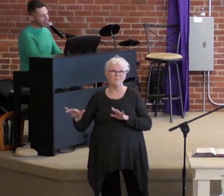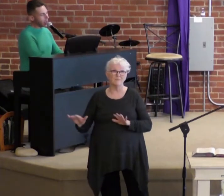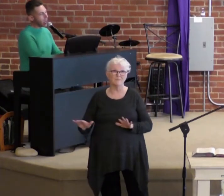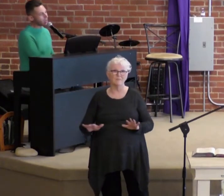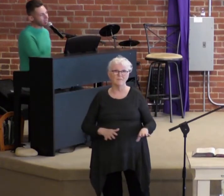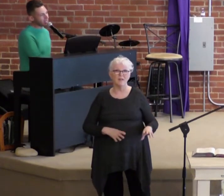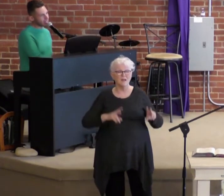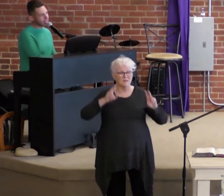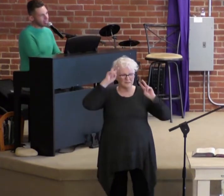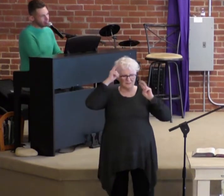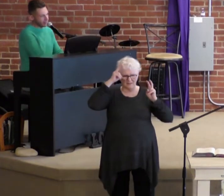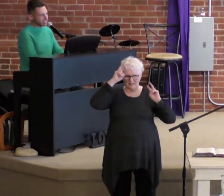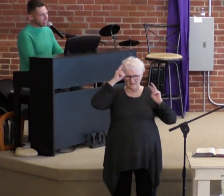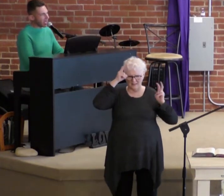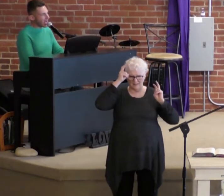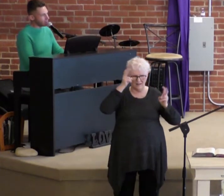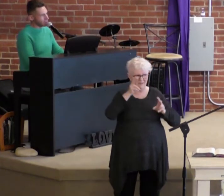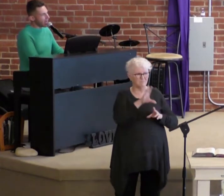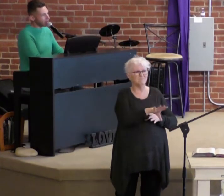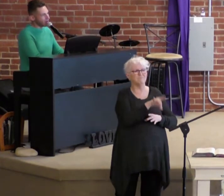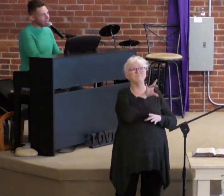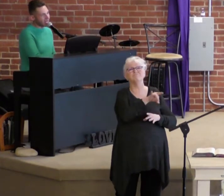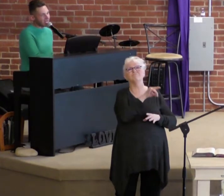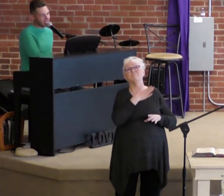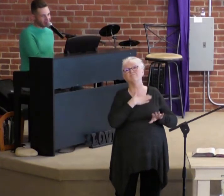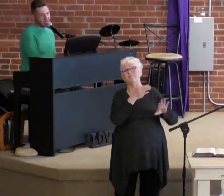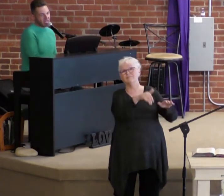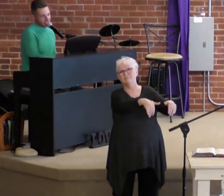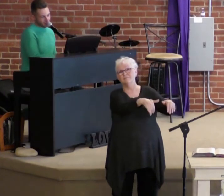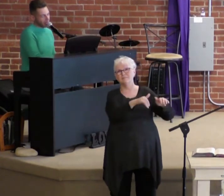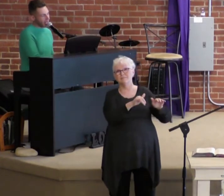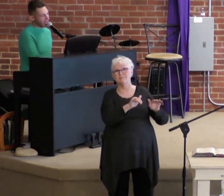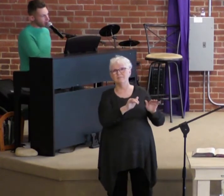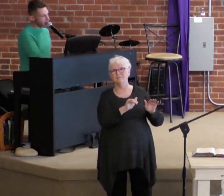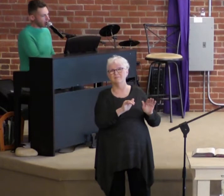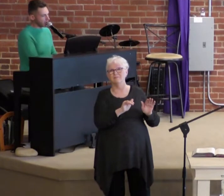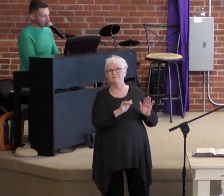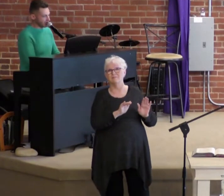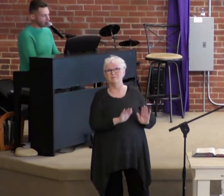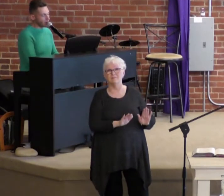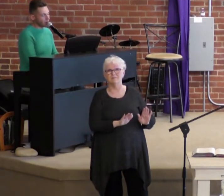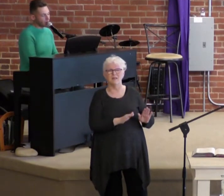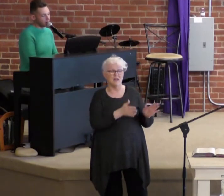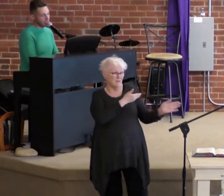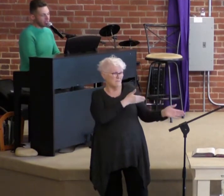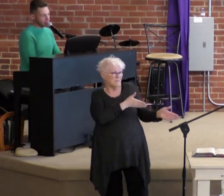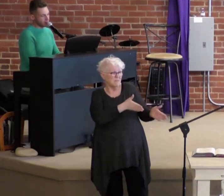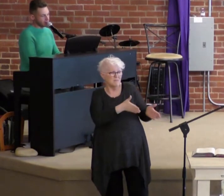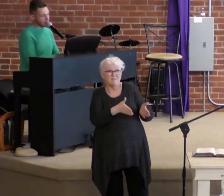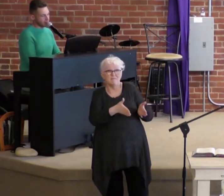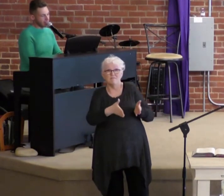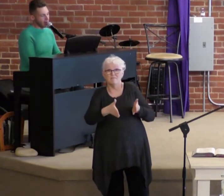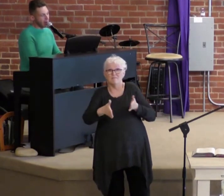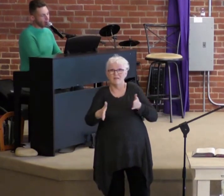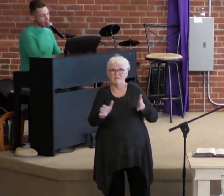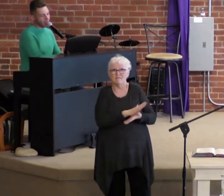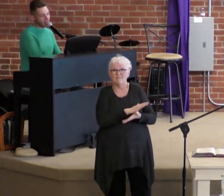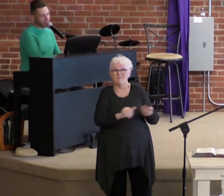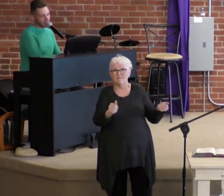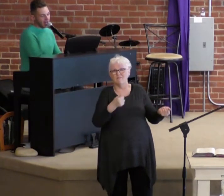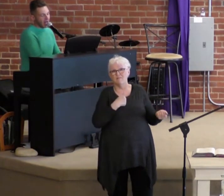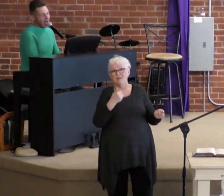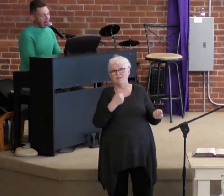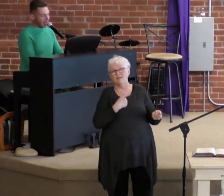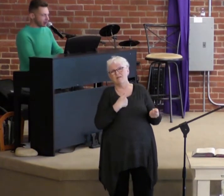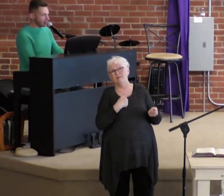Satan had already picked out my grave. His plan was to fool and put me